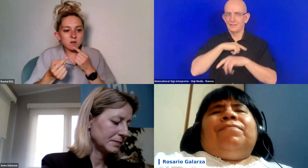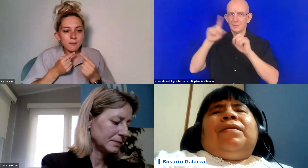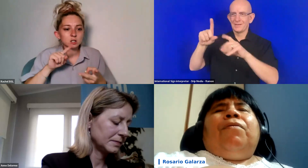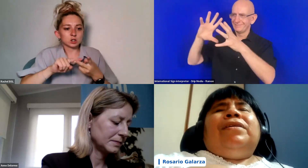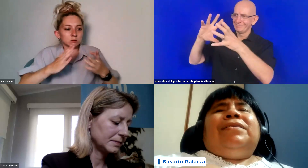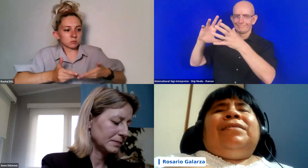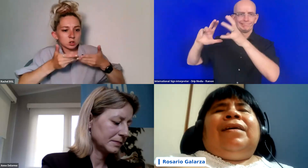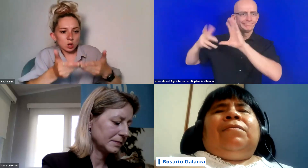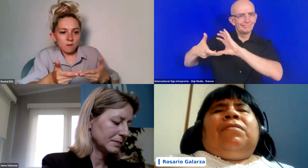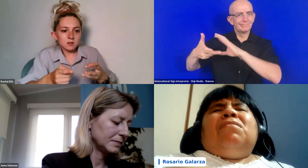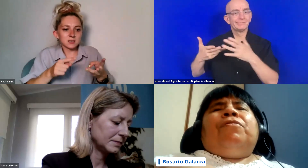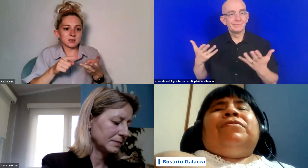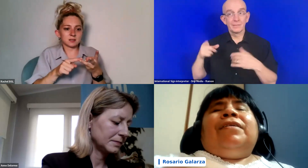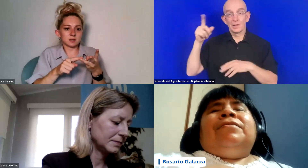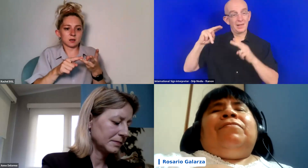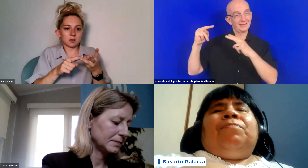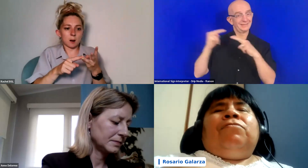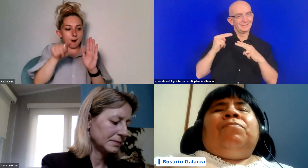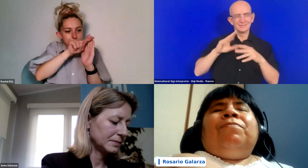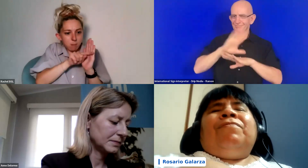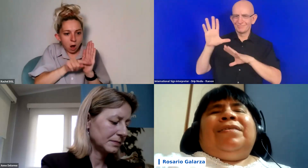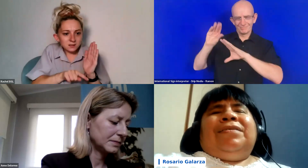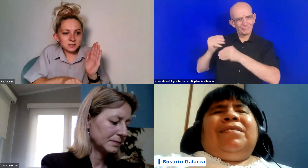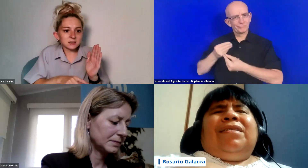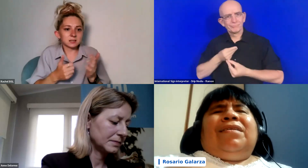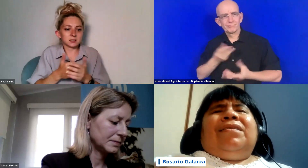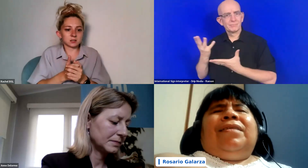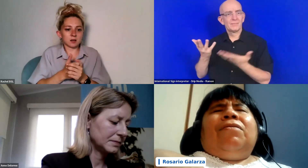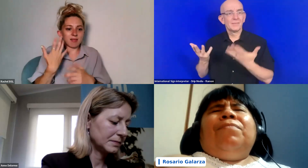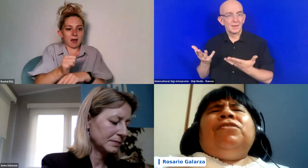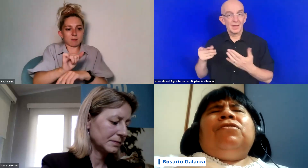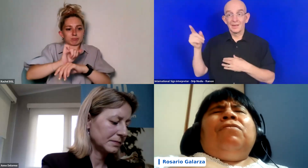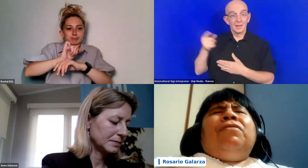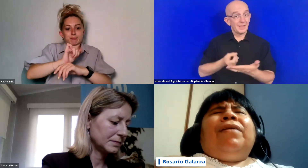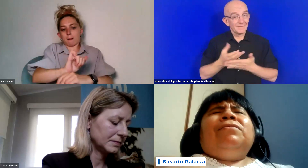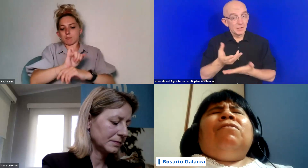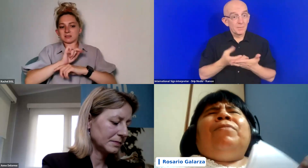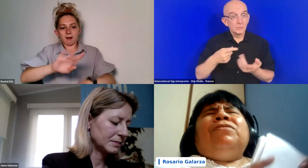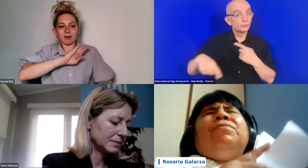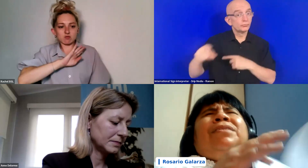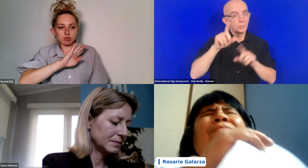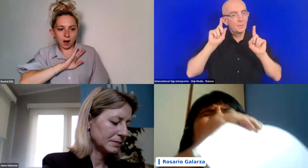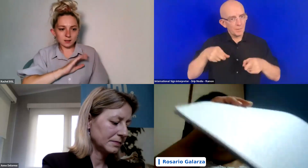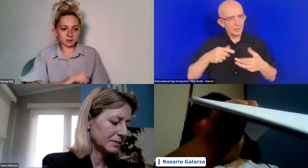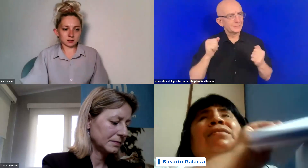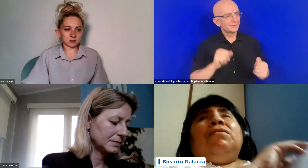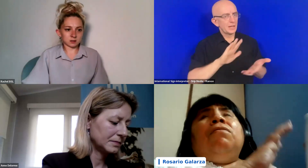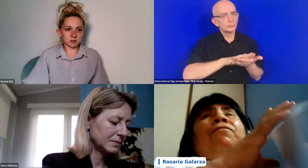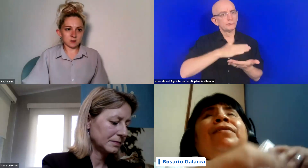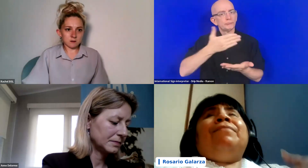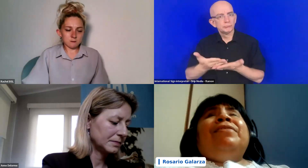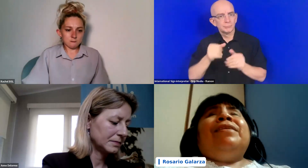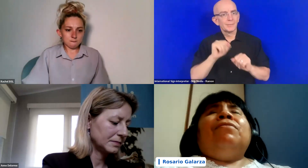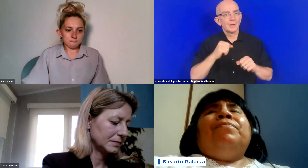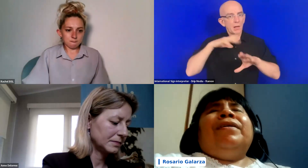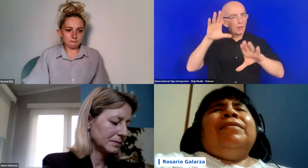implementing policies that protect the reproductive rights. The Convention on the Rights of Persons with Disabilities